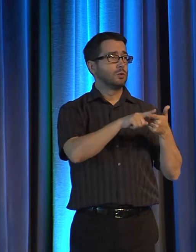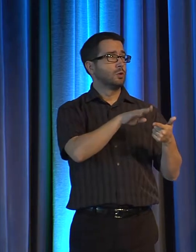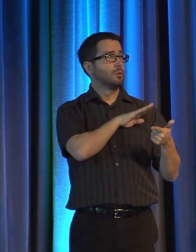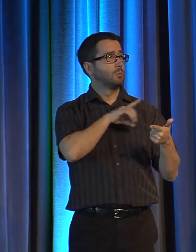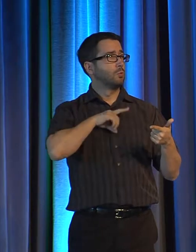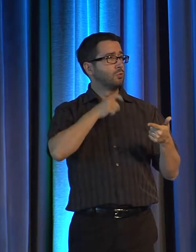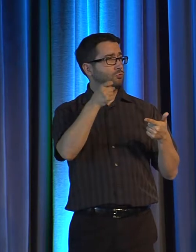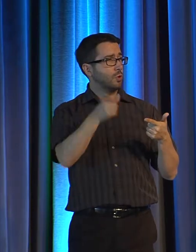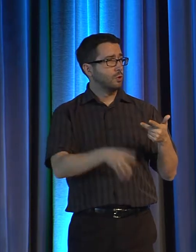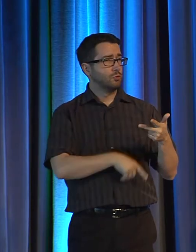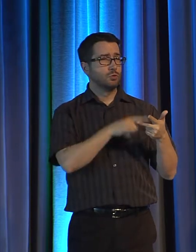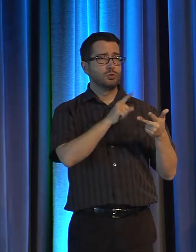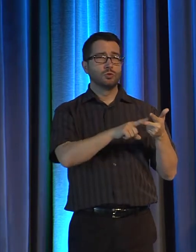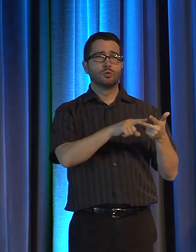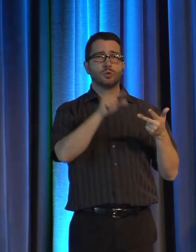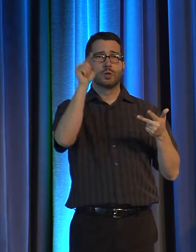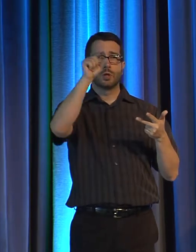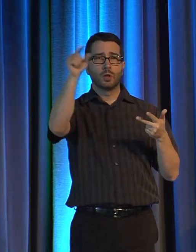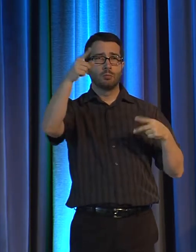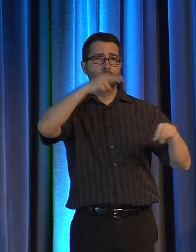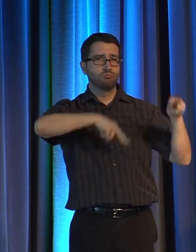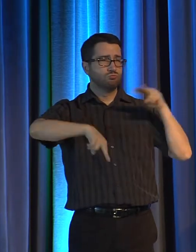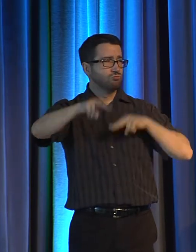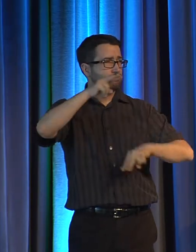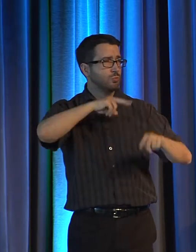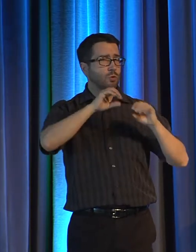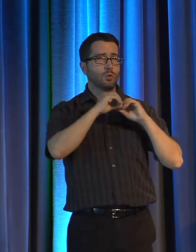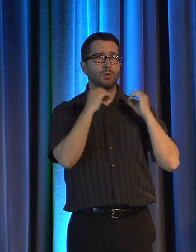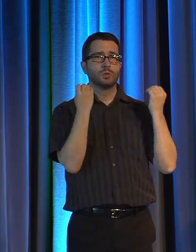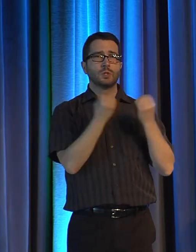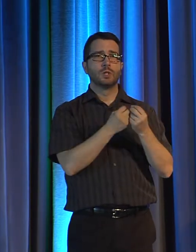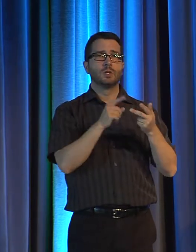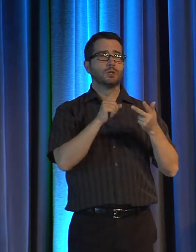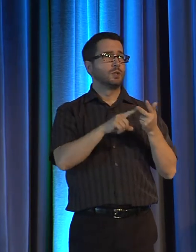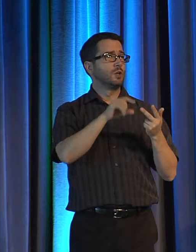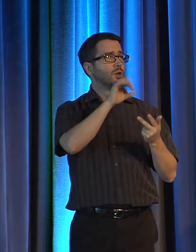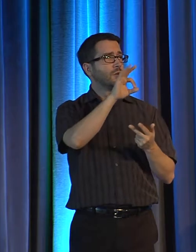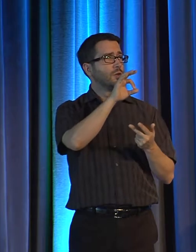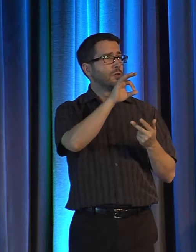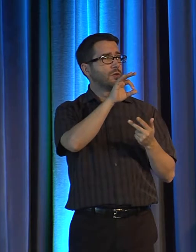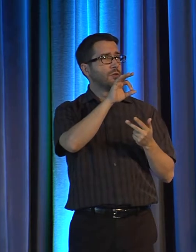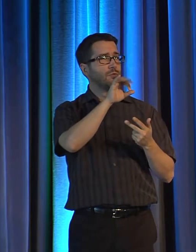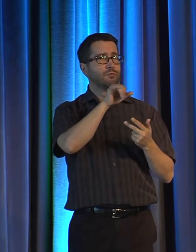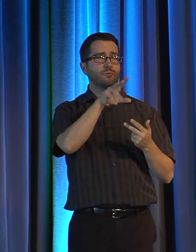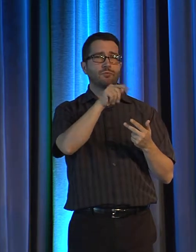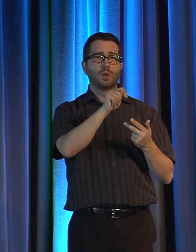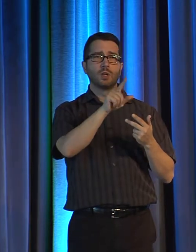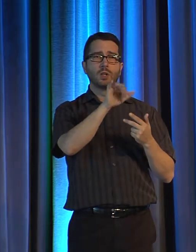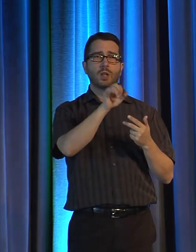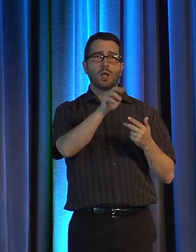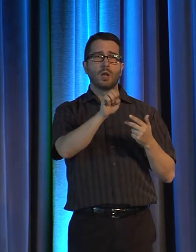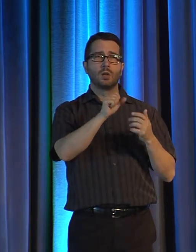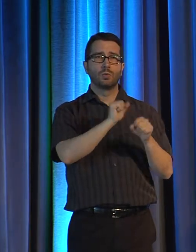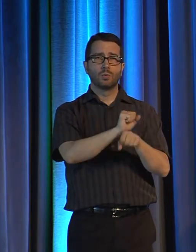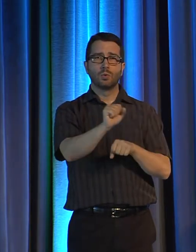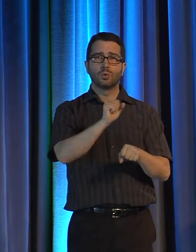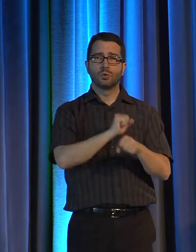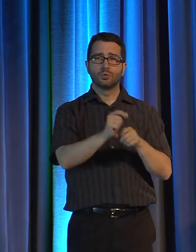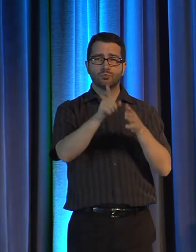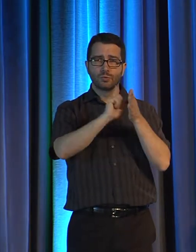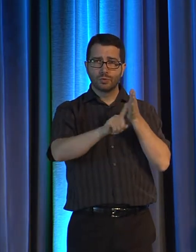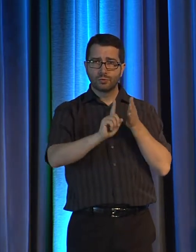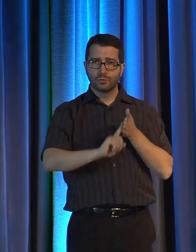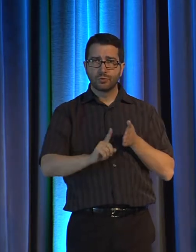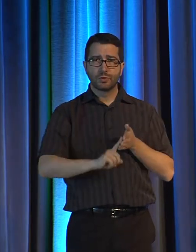provide oversight and governance to the organization, to the frontline workers, the policymakers, the researchers. We've seen much of